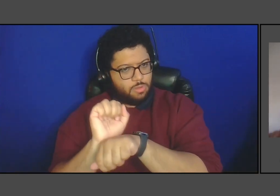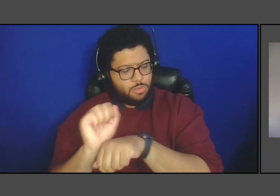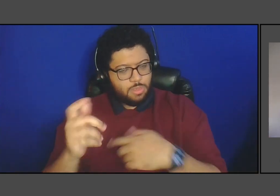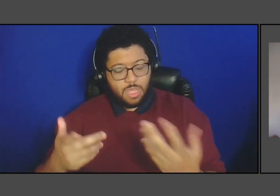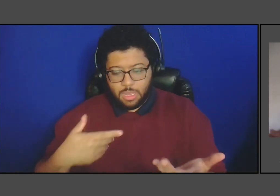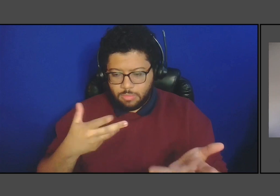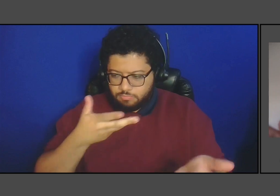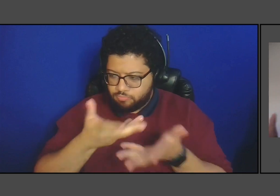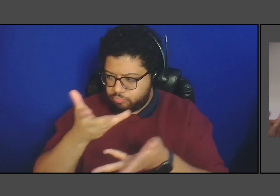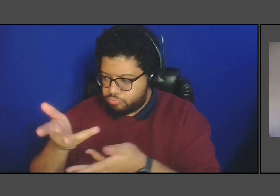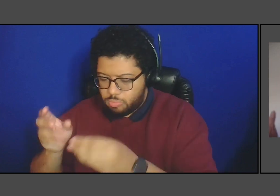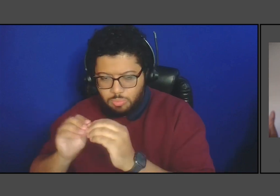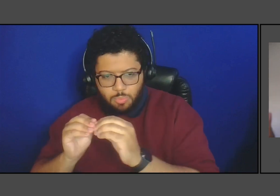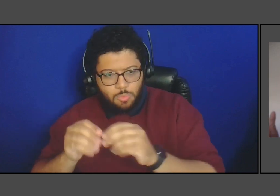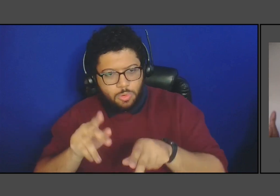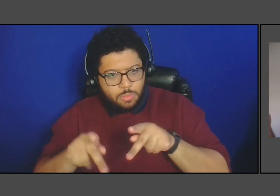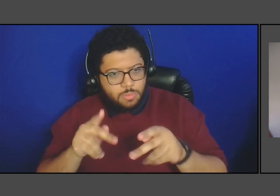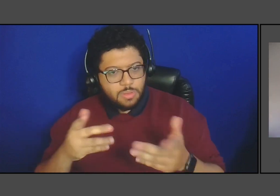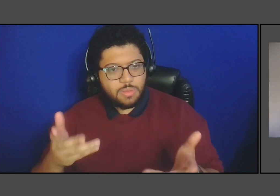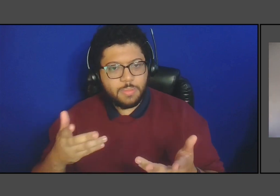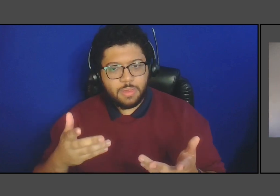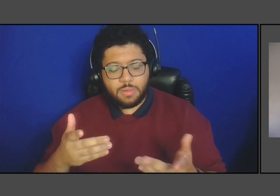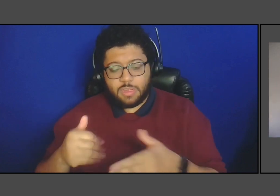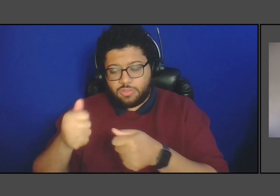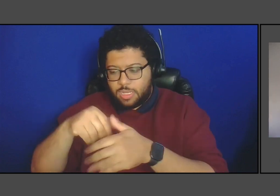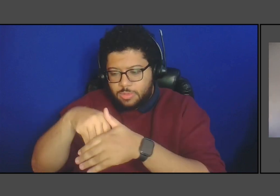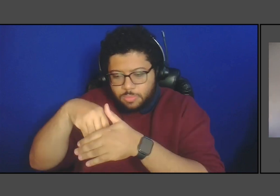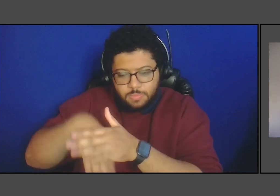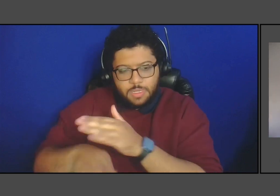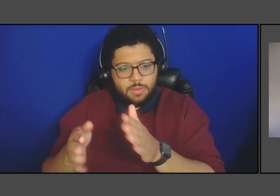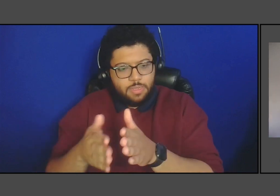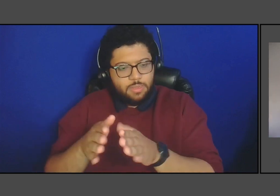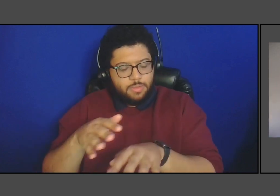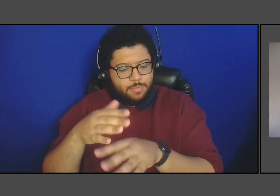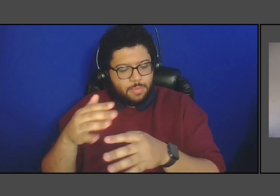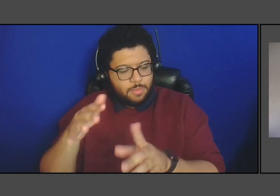Let's infiltrate the mainstream message of the border.